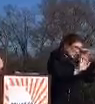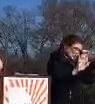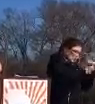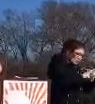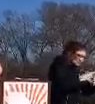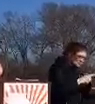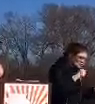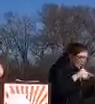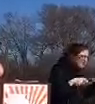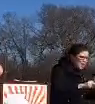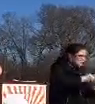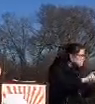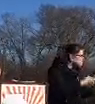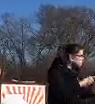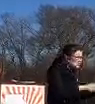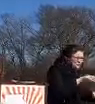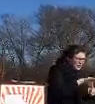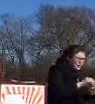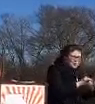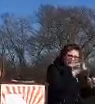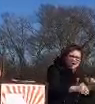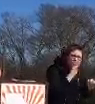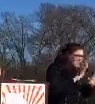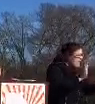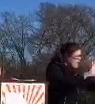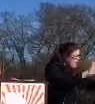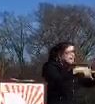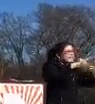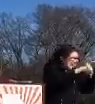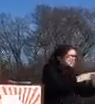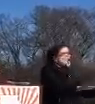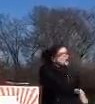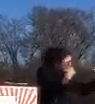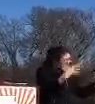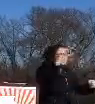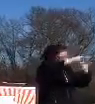and friends, don't let strangers stay home on election day either.